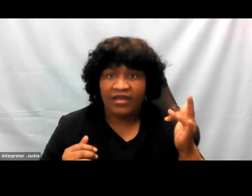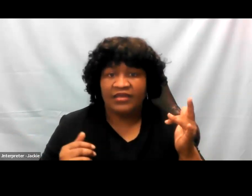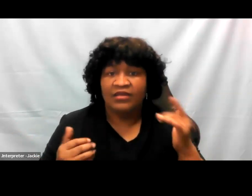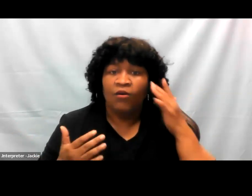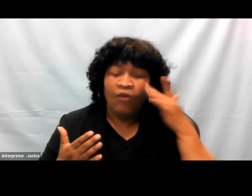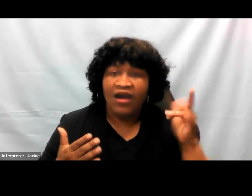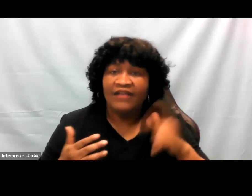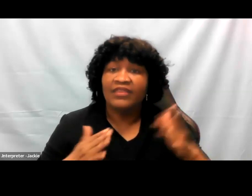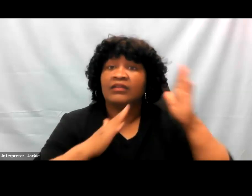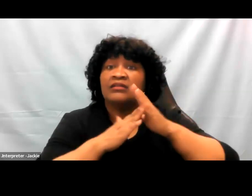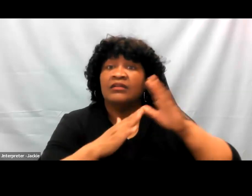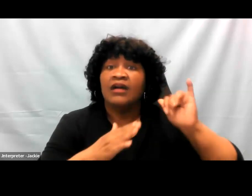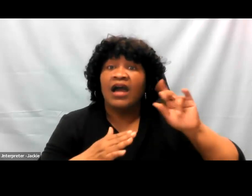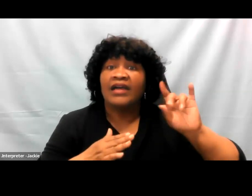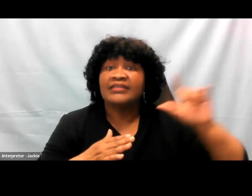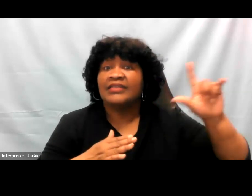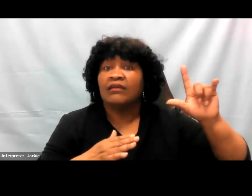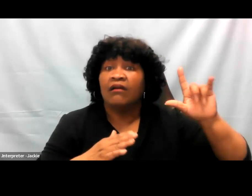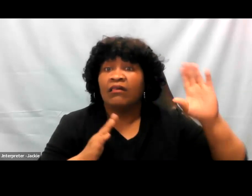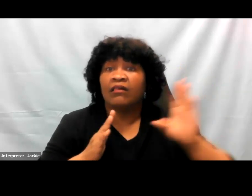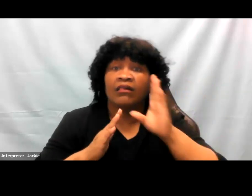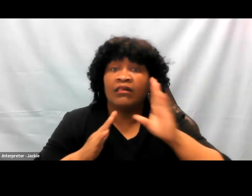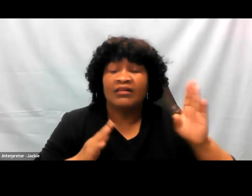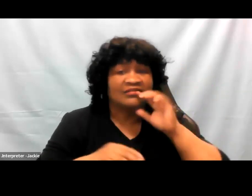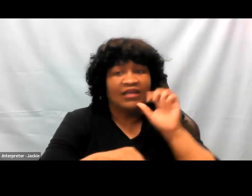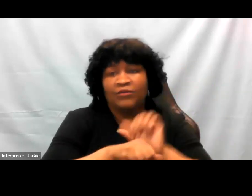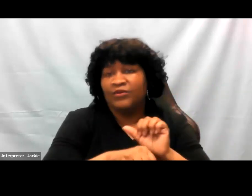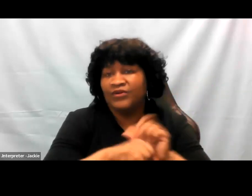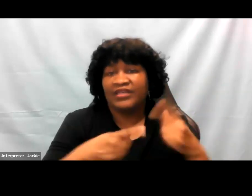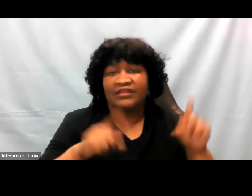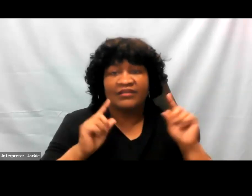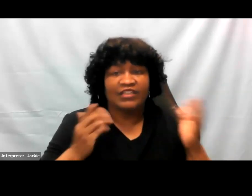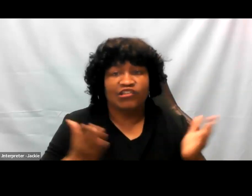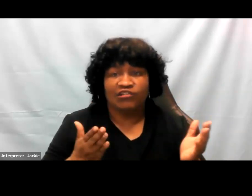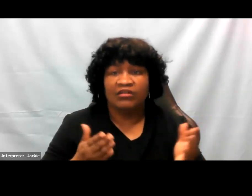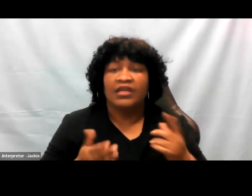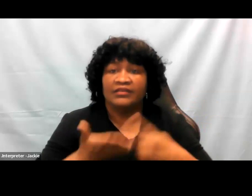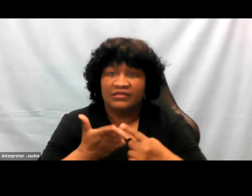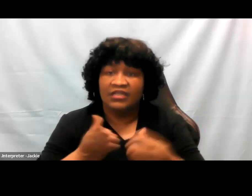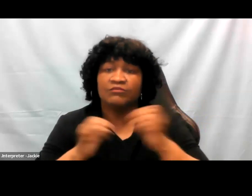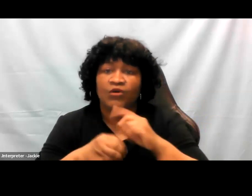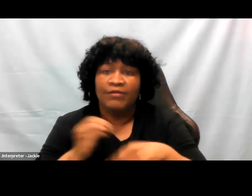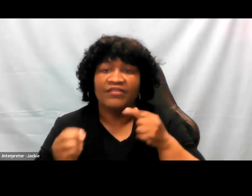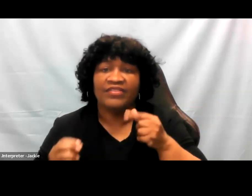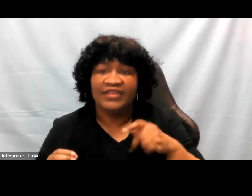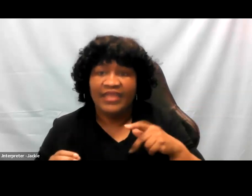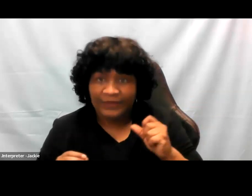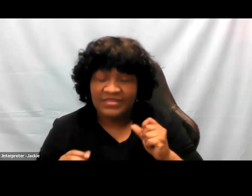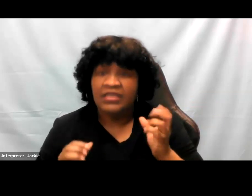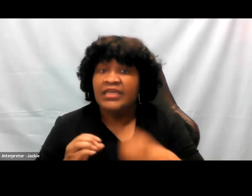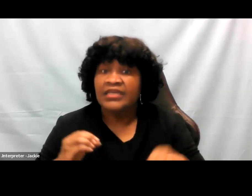this ideal continuum is not working out for people in Washington and what the gaps are. And with that, I'm just going to check to see if there are any